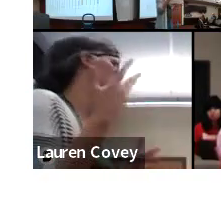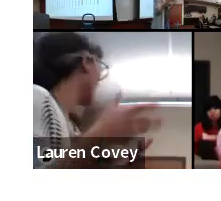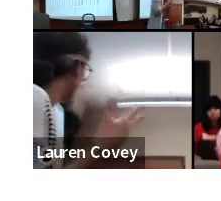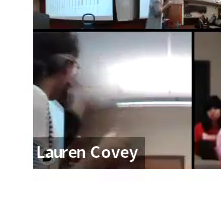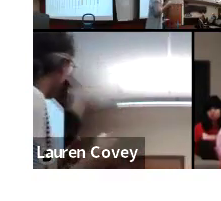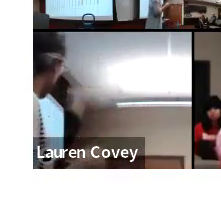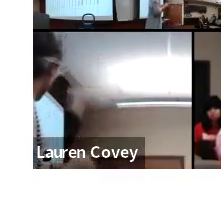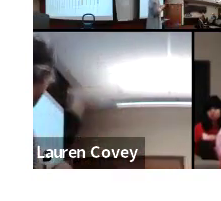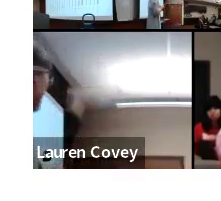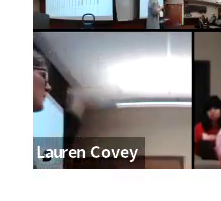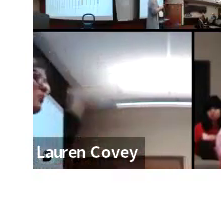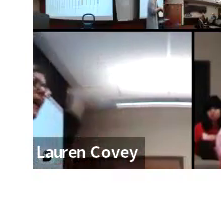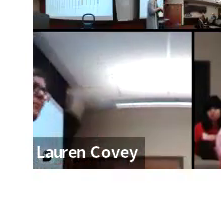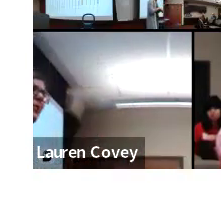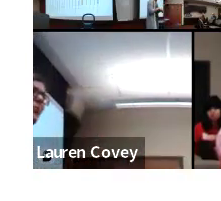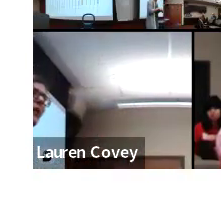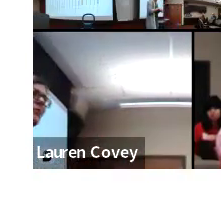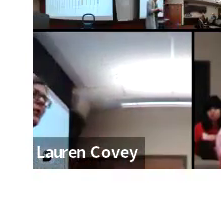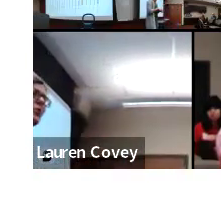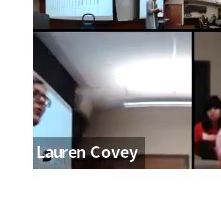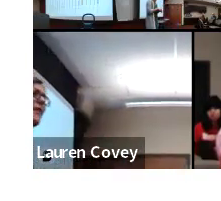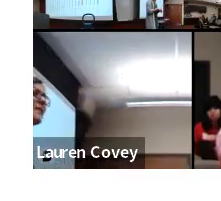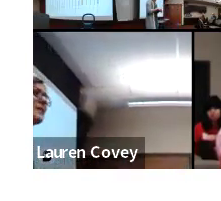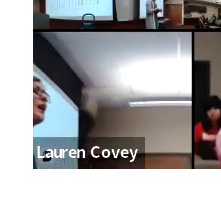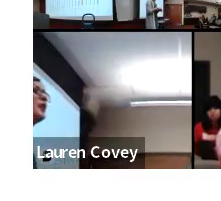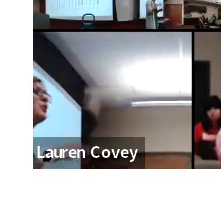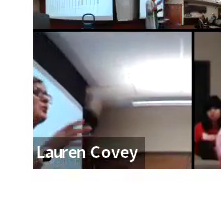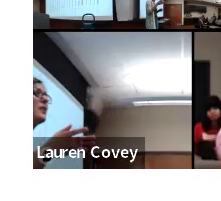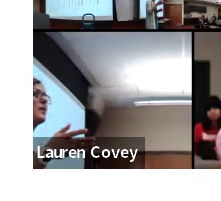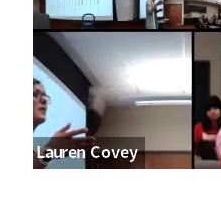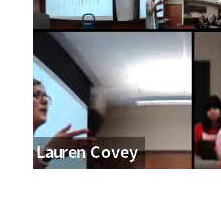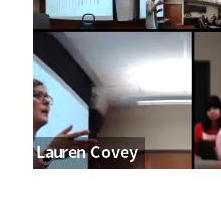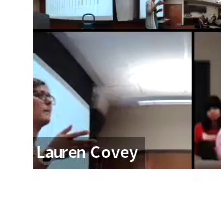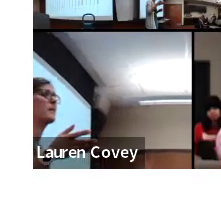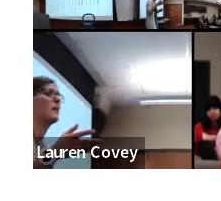so there are all sorts of things that seem to happen when you don't have access.